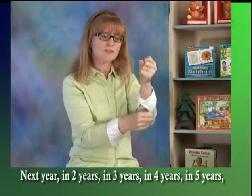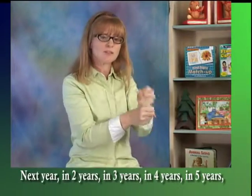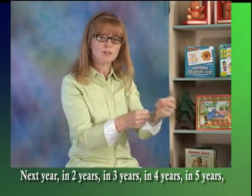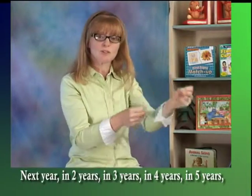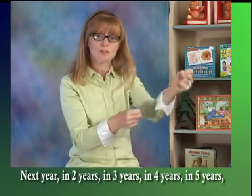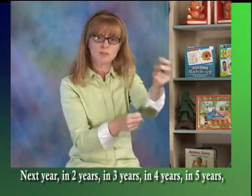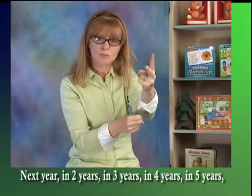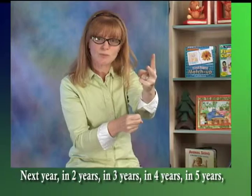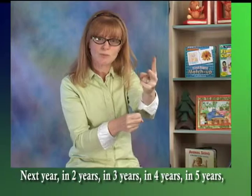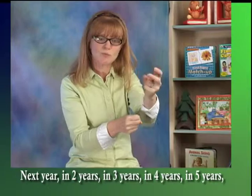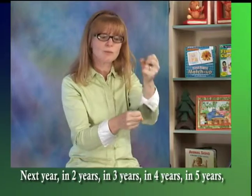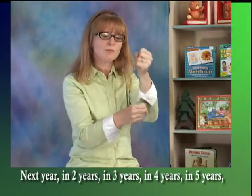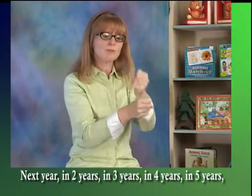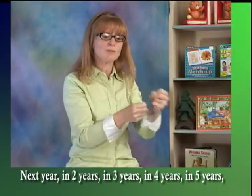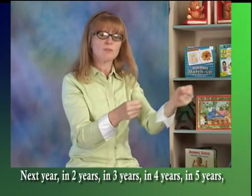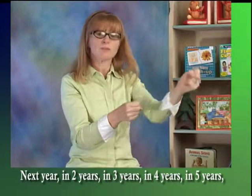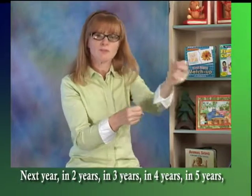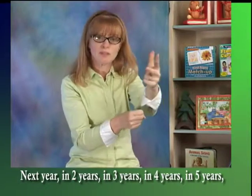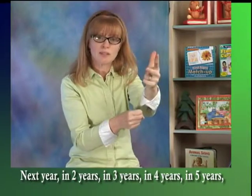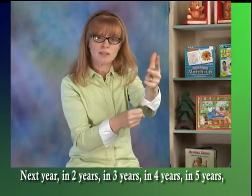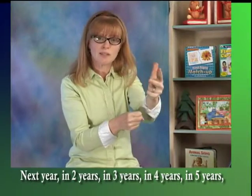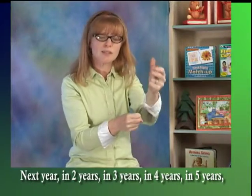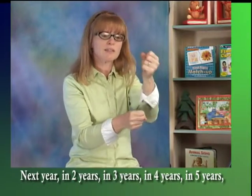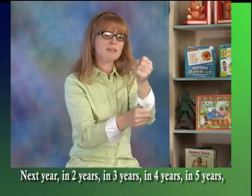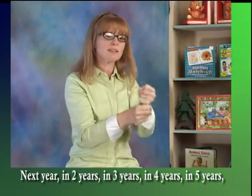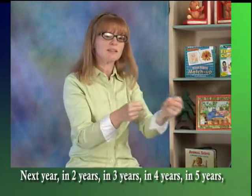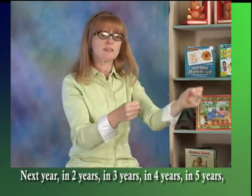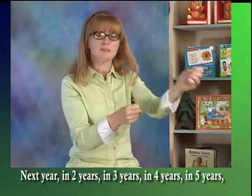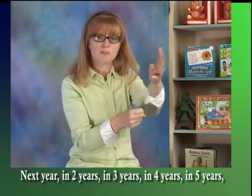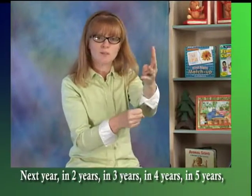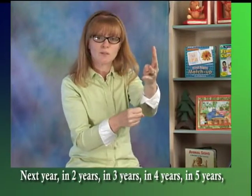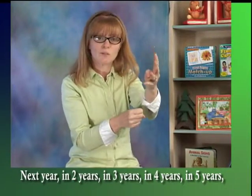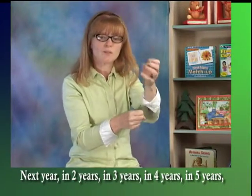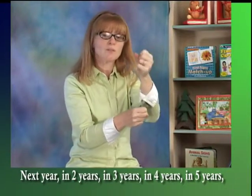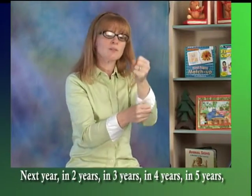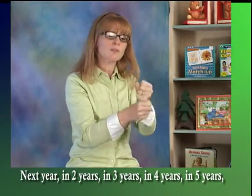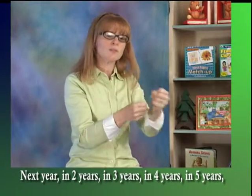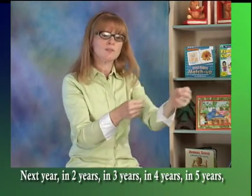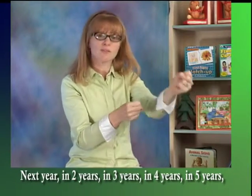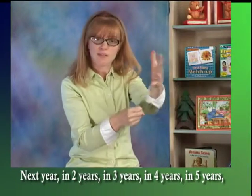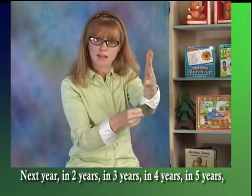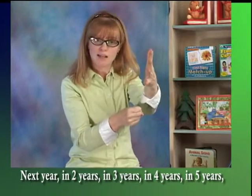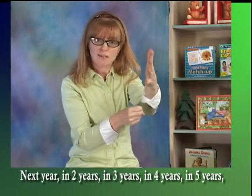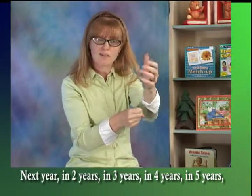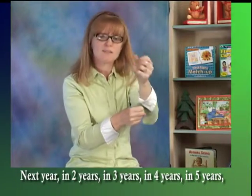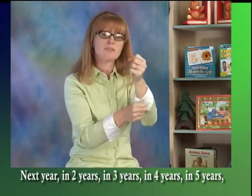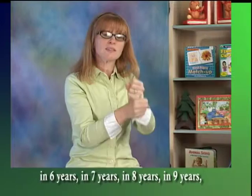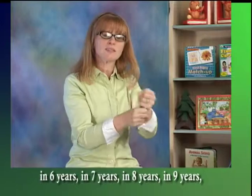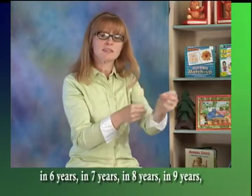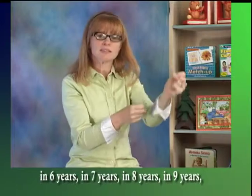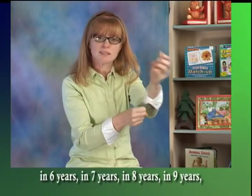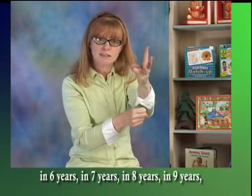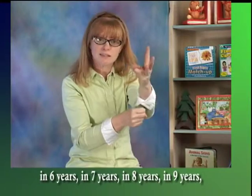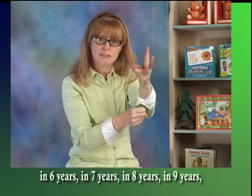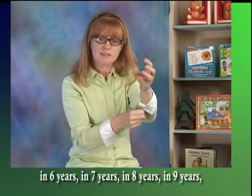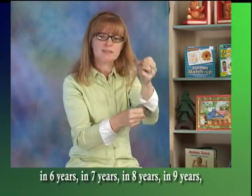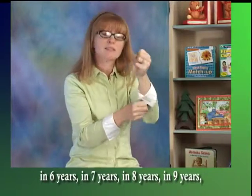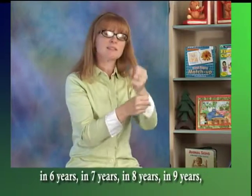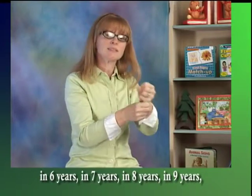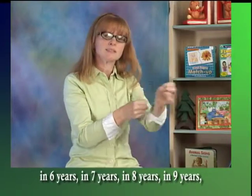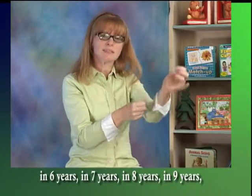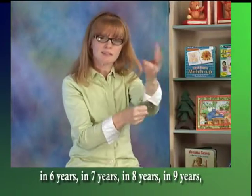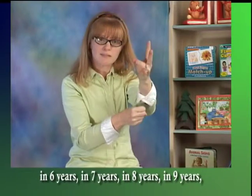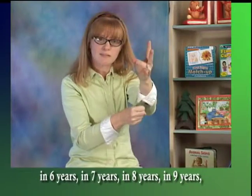next year, in 2 years, in 3 years, in 4 years, in 5 years, in